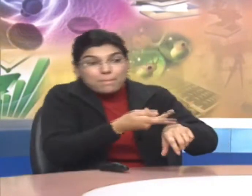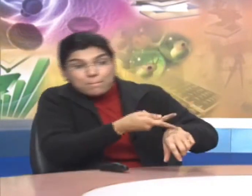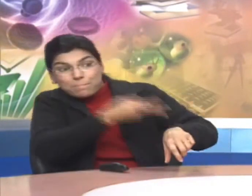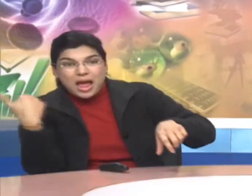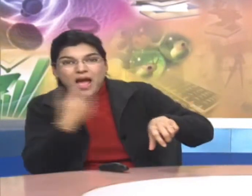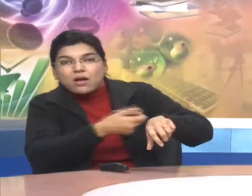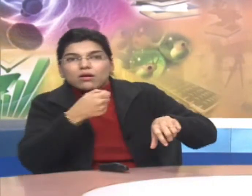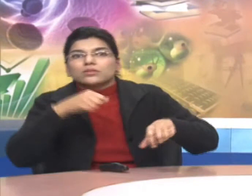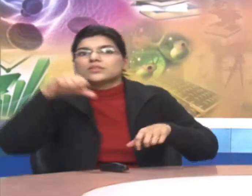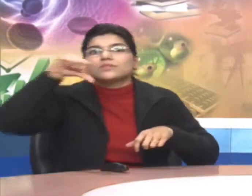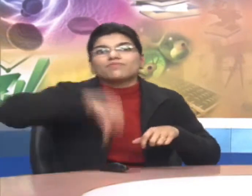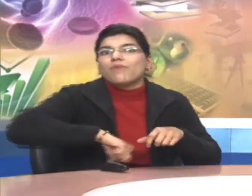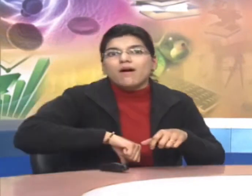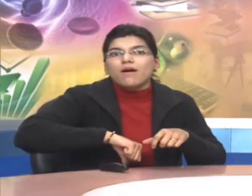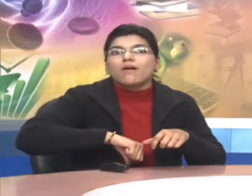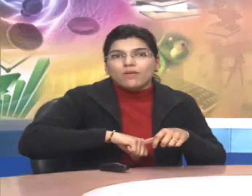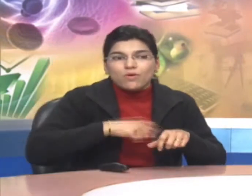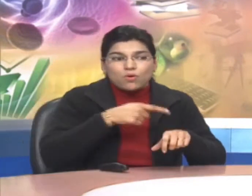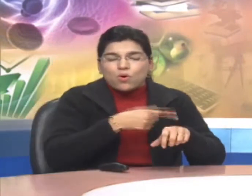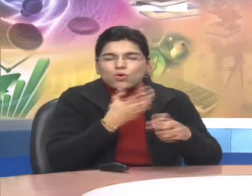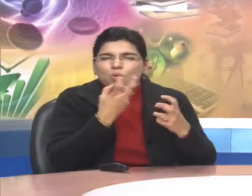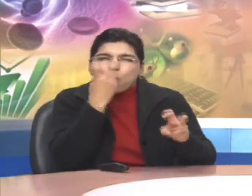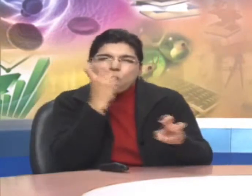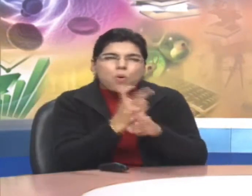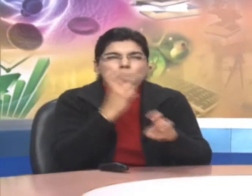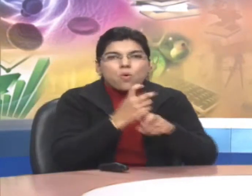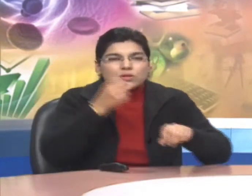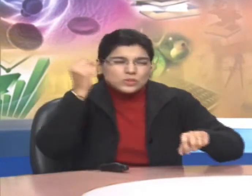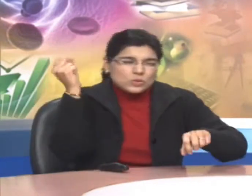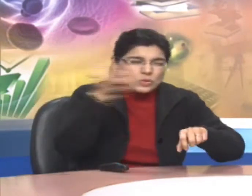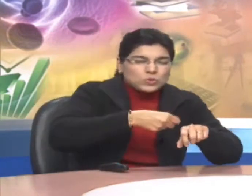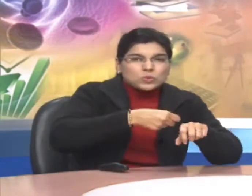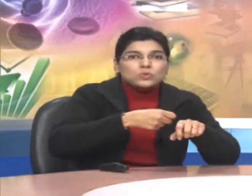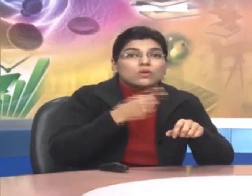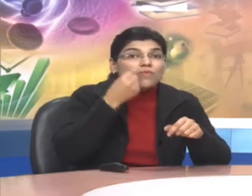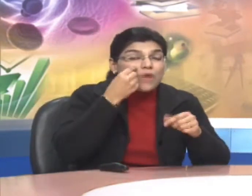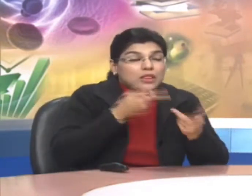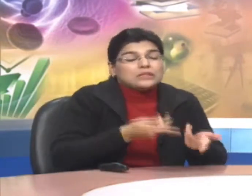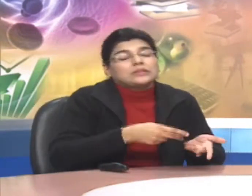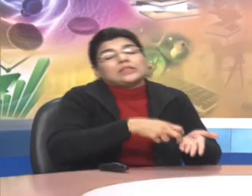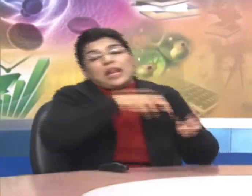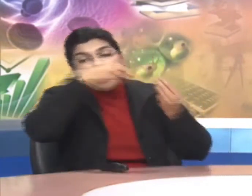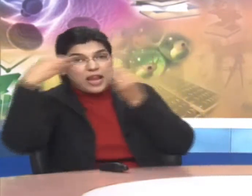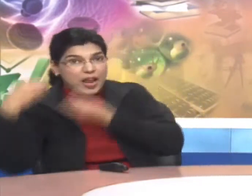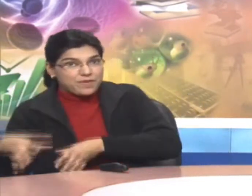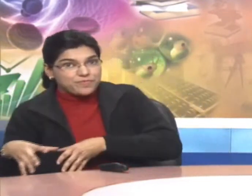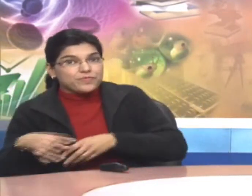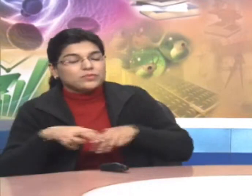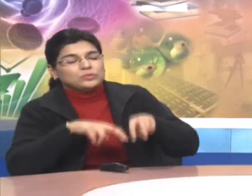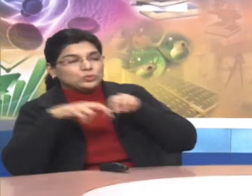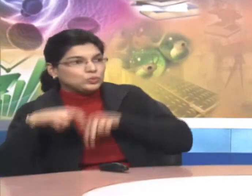matters worse, the axe remained stuck in the bone, and Baldio was left with no